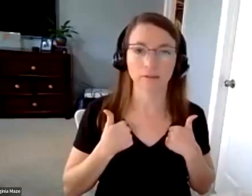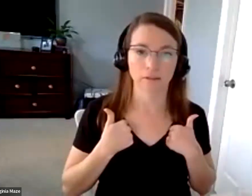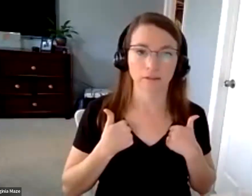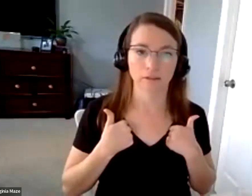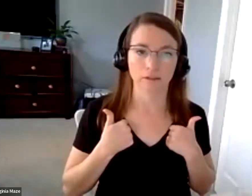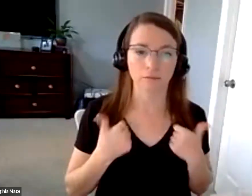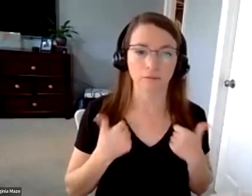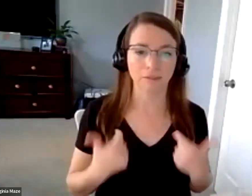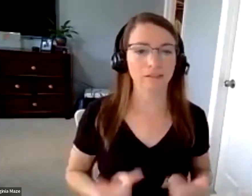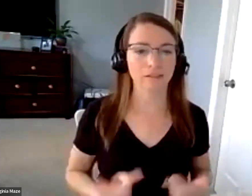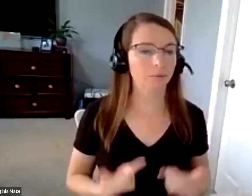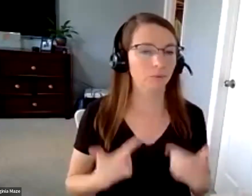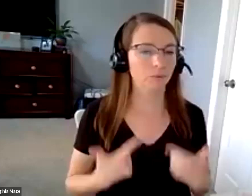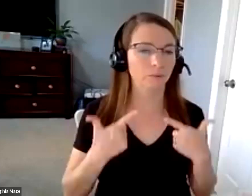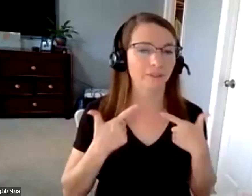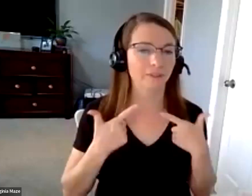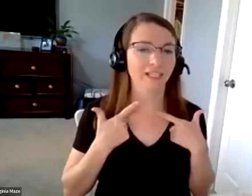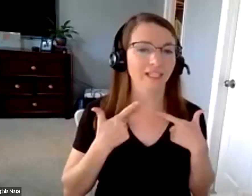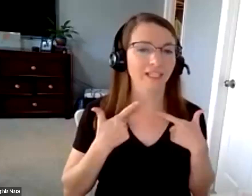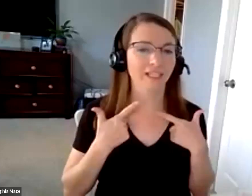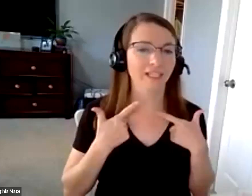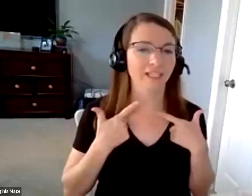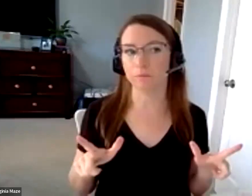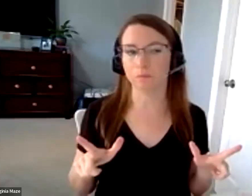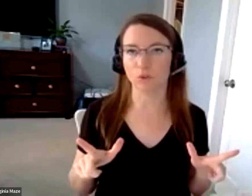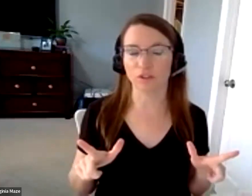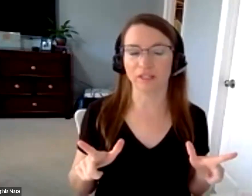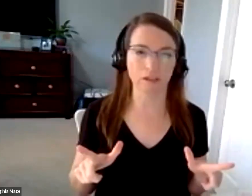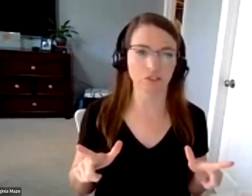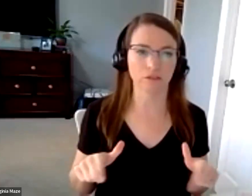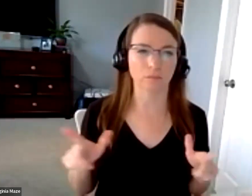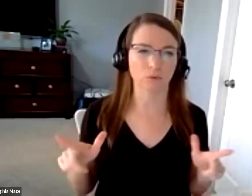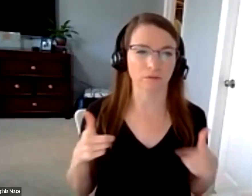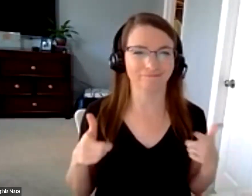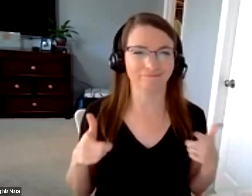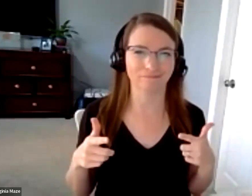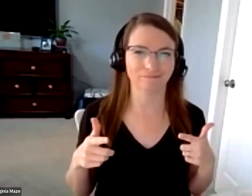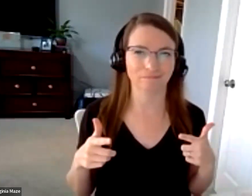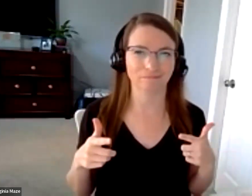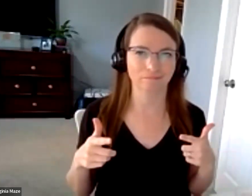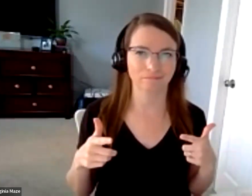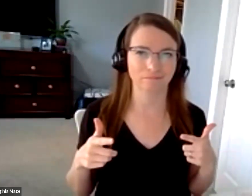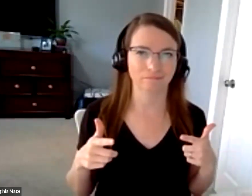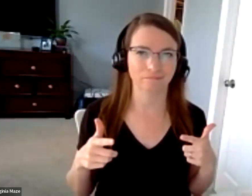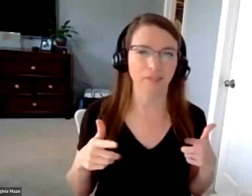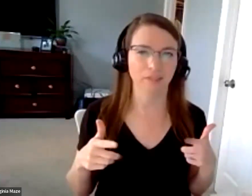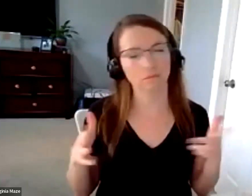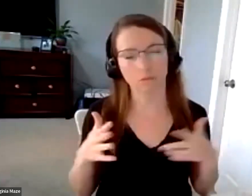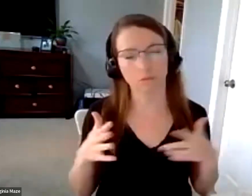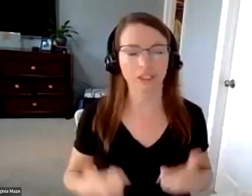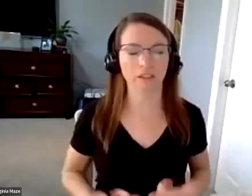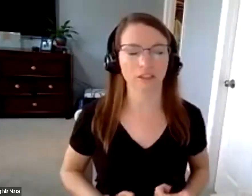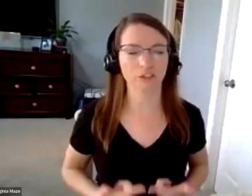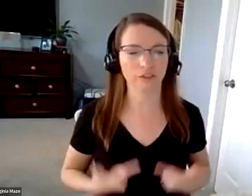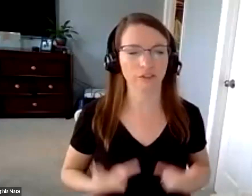Live. You might see people do with an L, but that is more English, more it's more English because